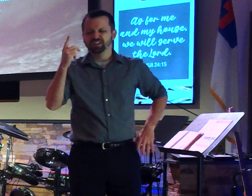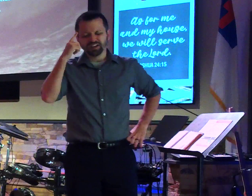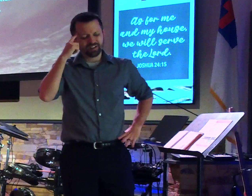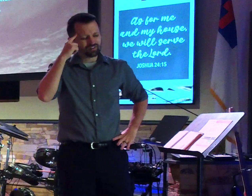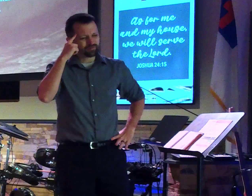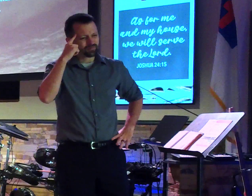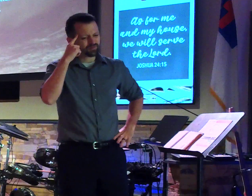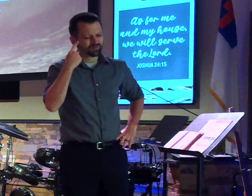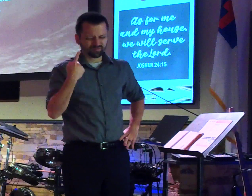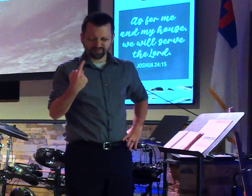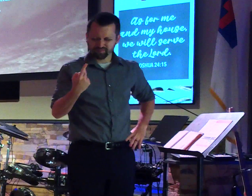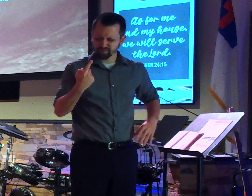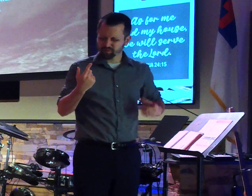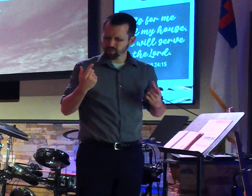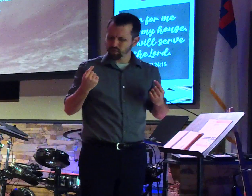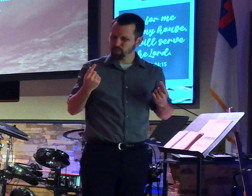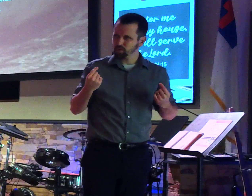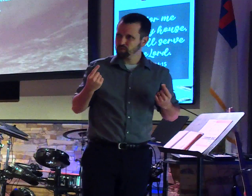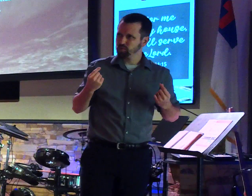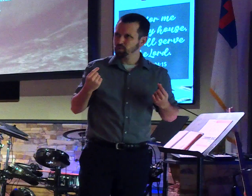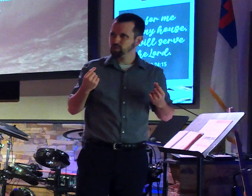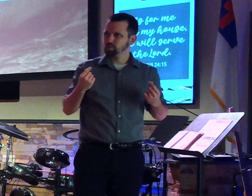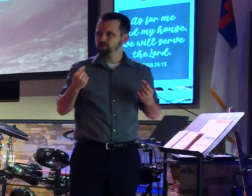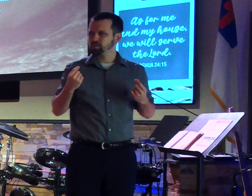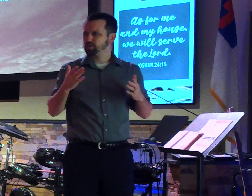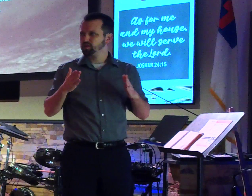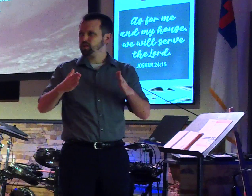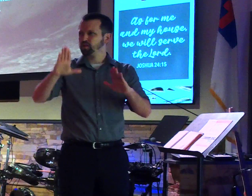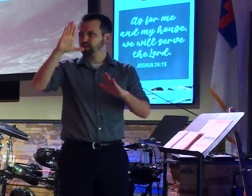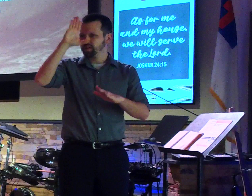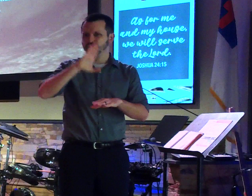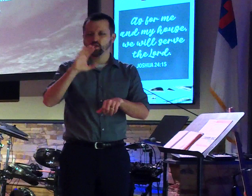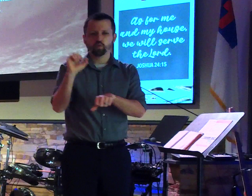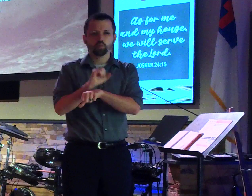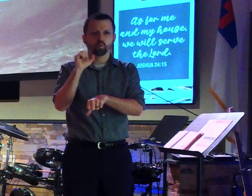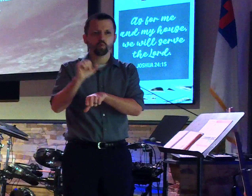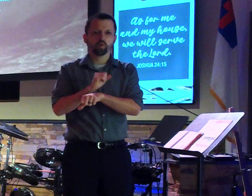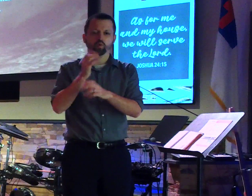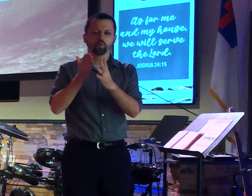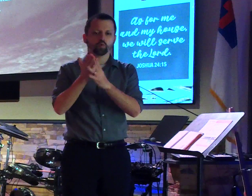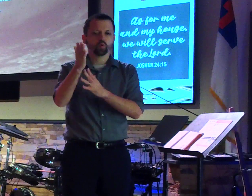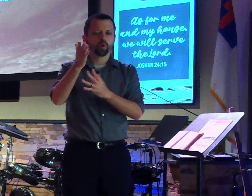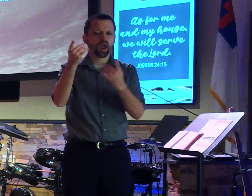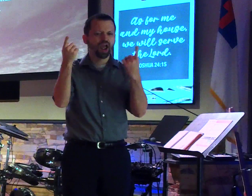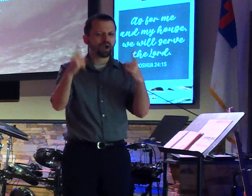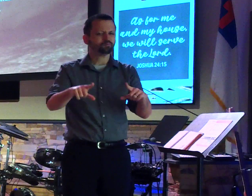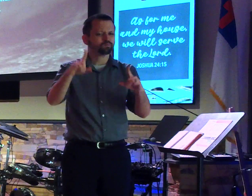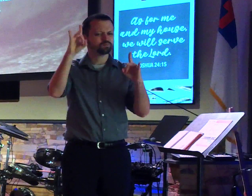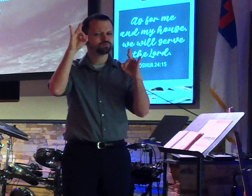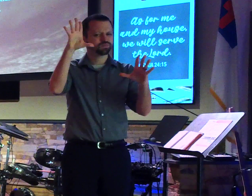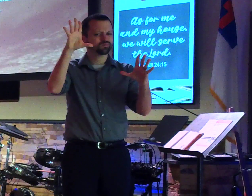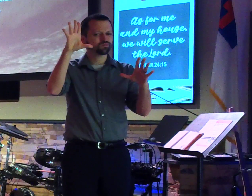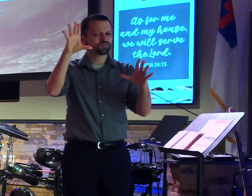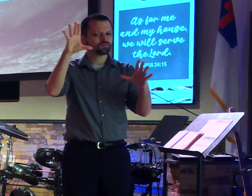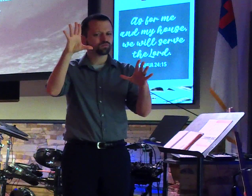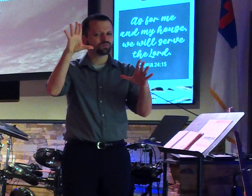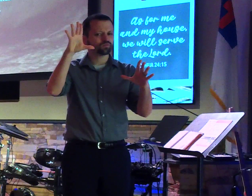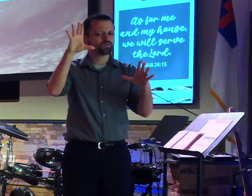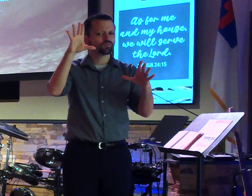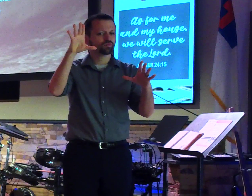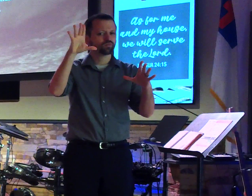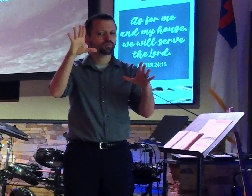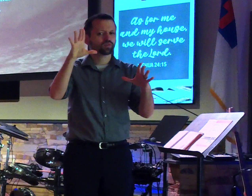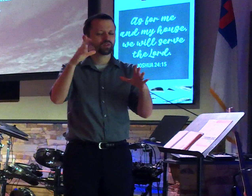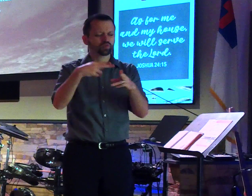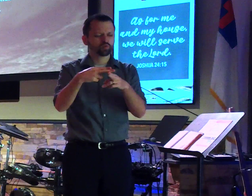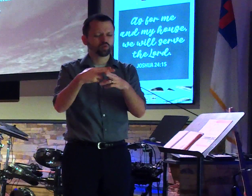we do to allow God to work through this situation? Well, shortly before the